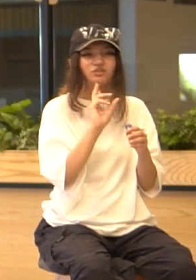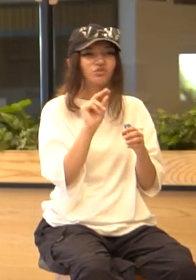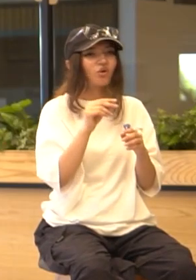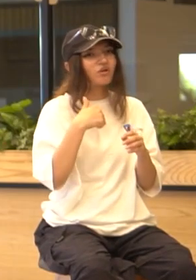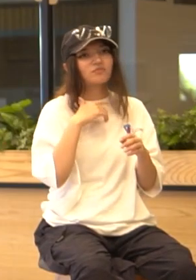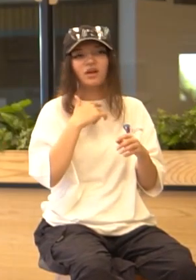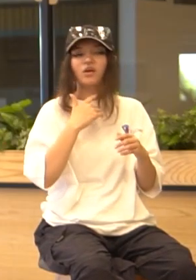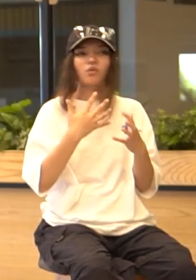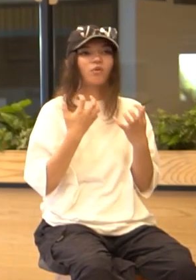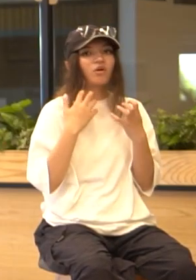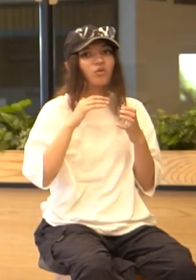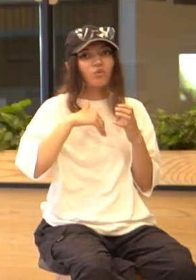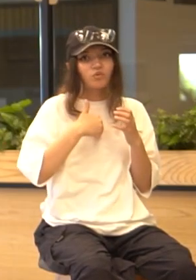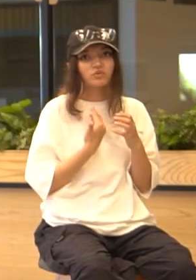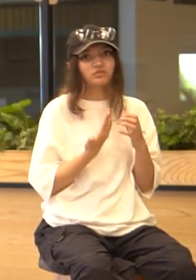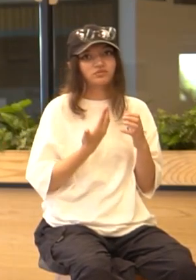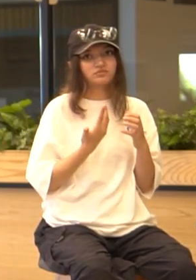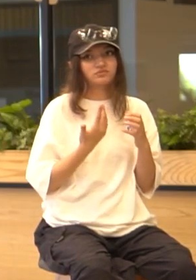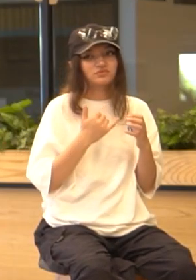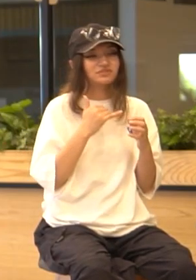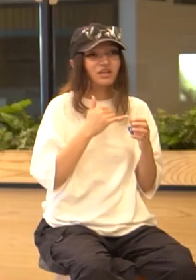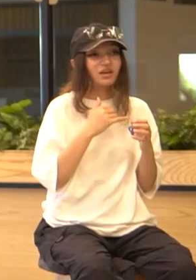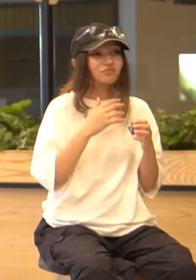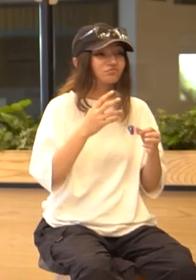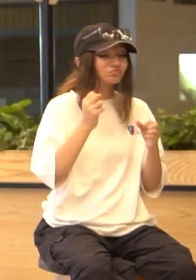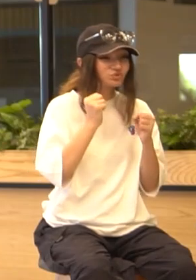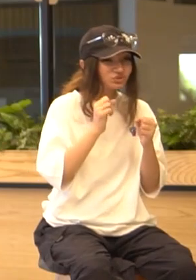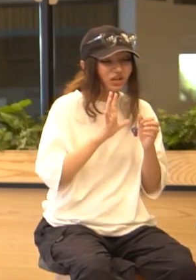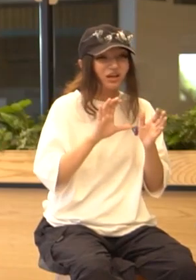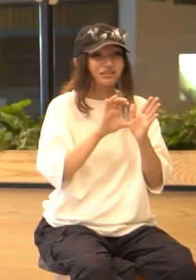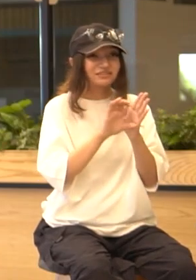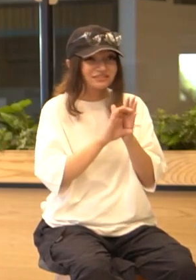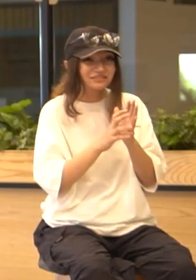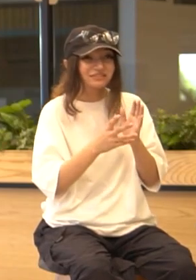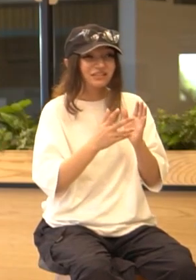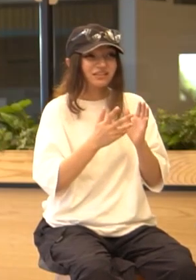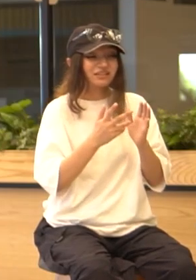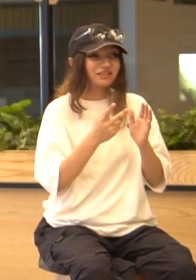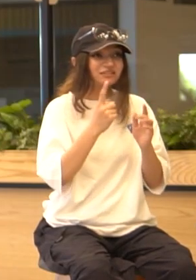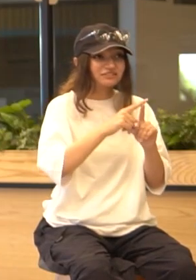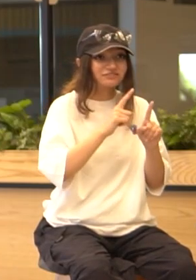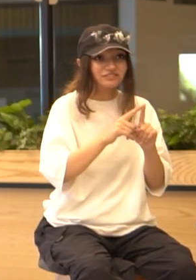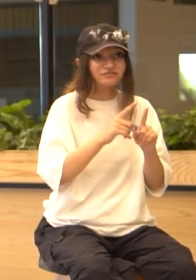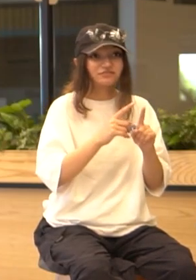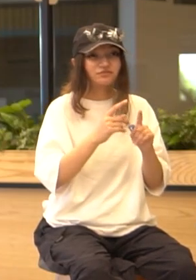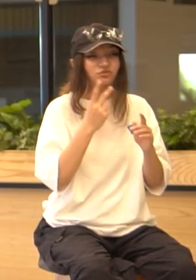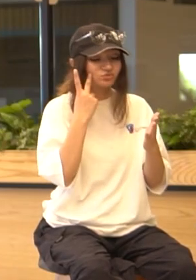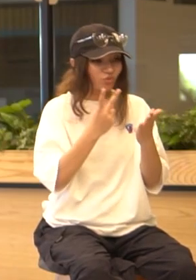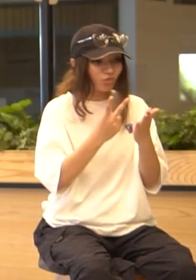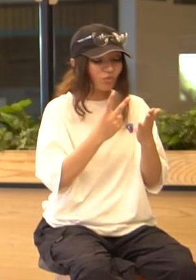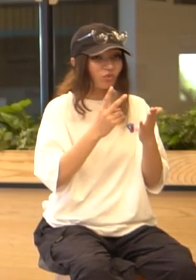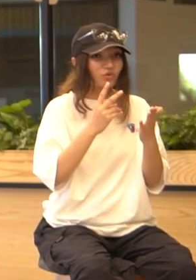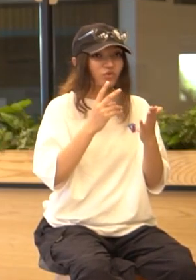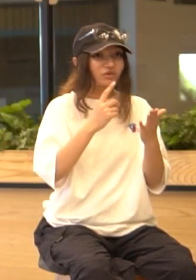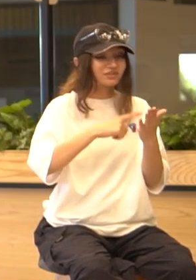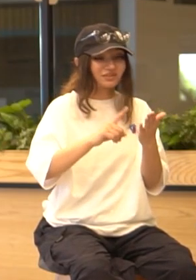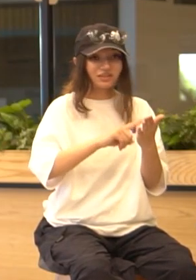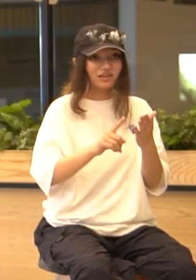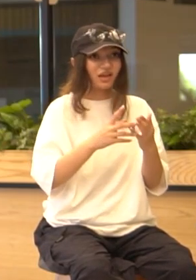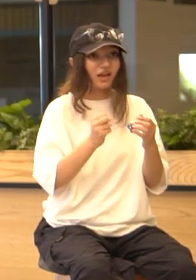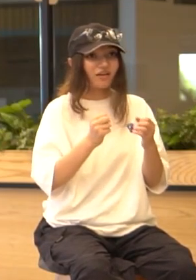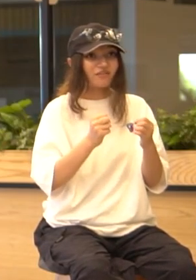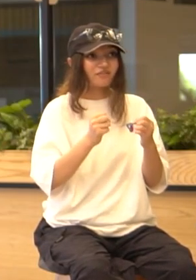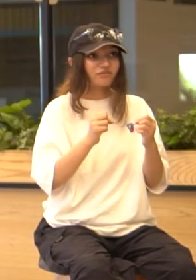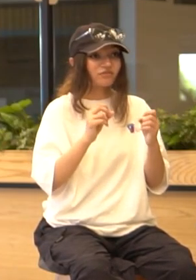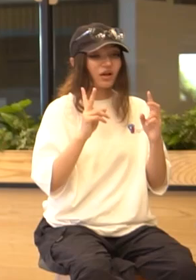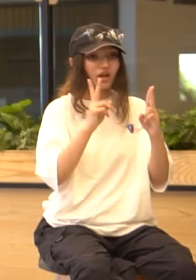where things were really complicated, and you know, with Instagram and its requirements, you aapne usko bas ek one by one ke square mein